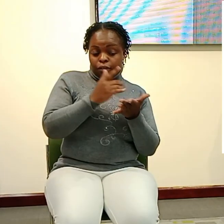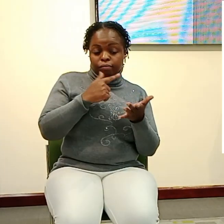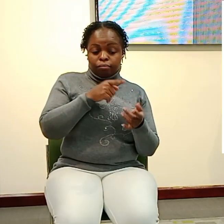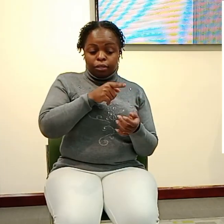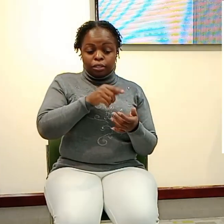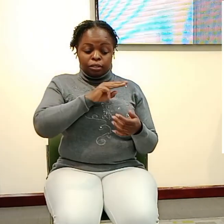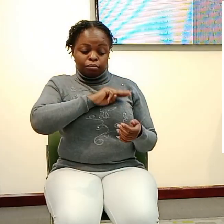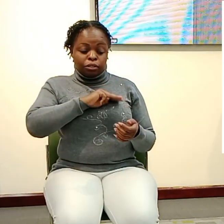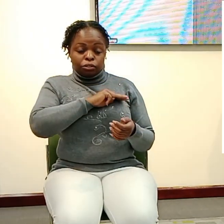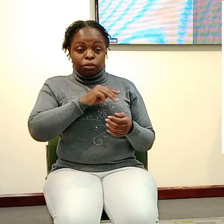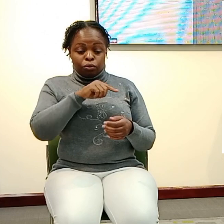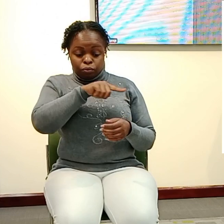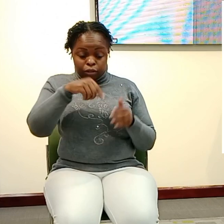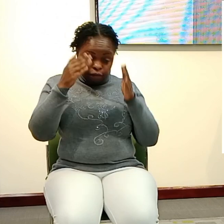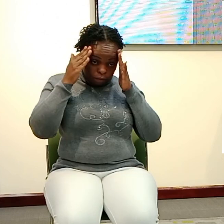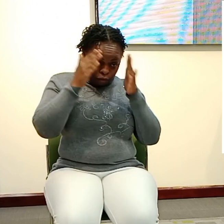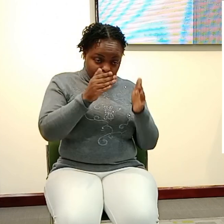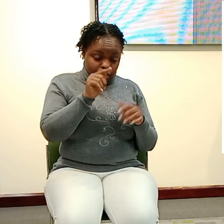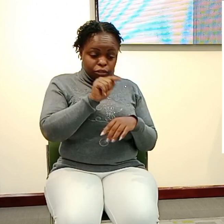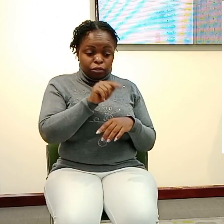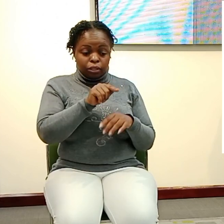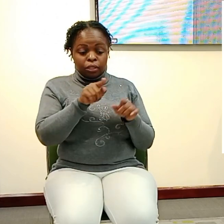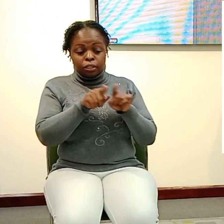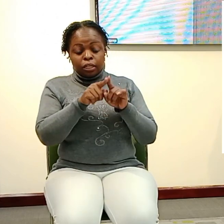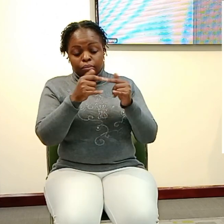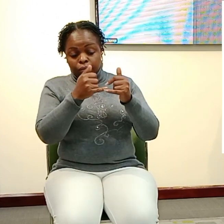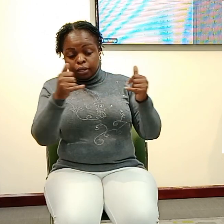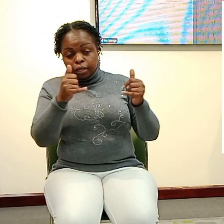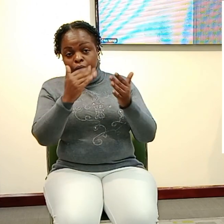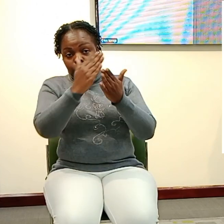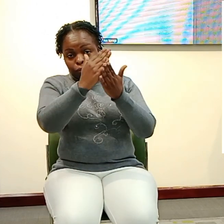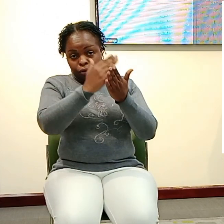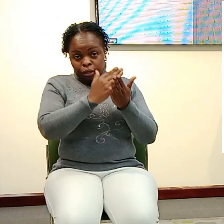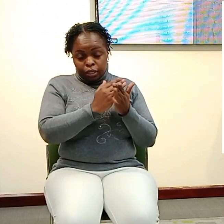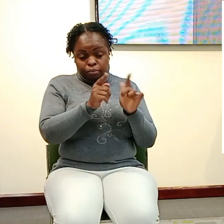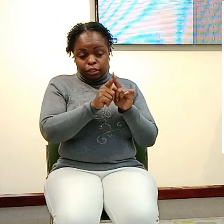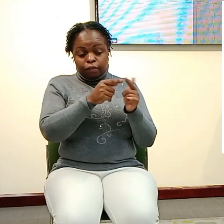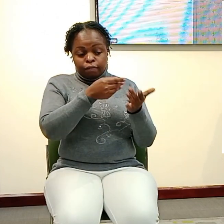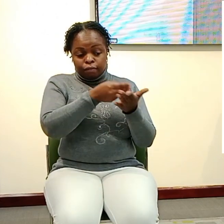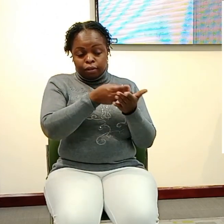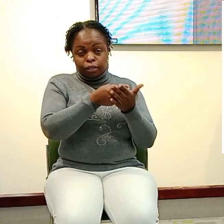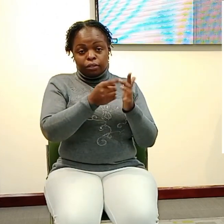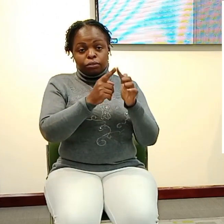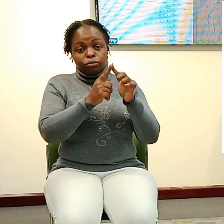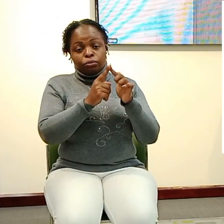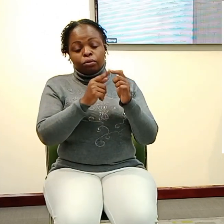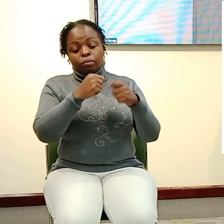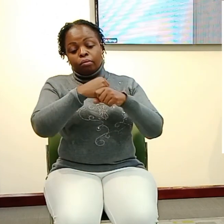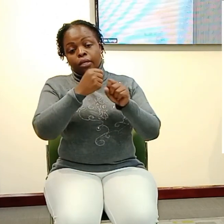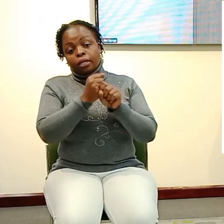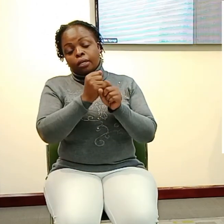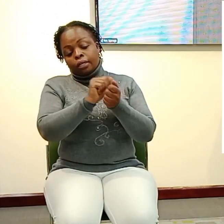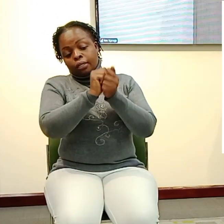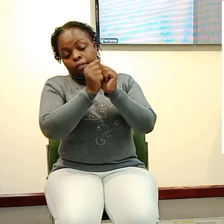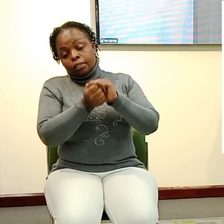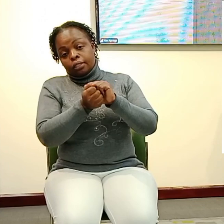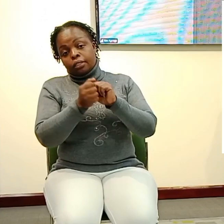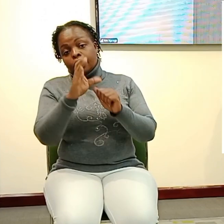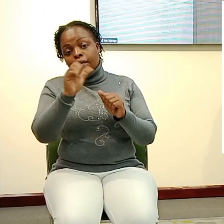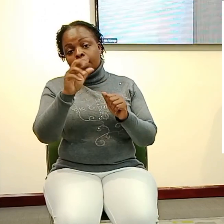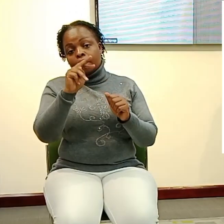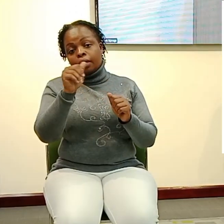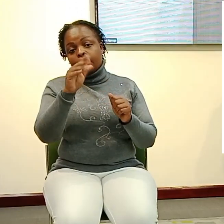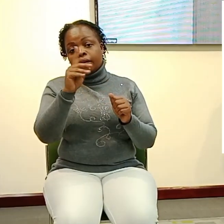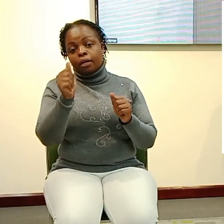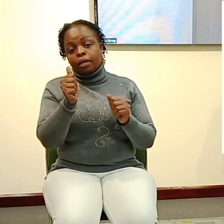to it. We are ready to align our programs and funding to facilitate its realization. Canada is there